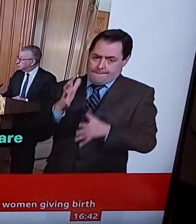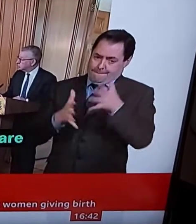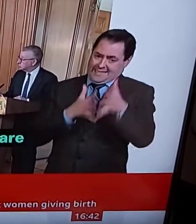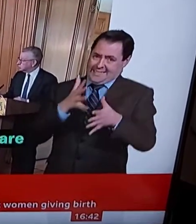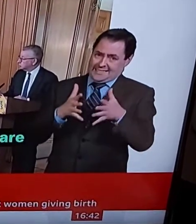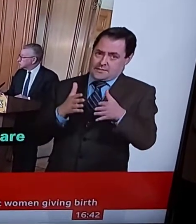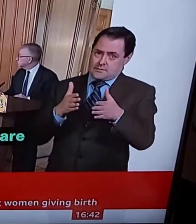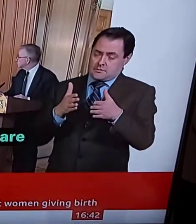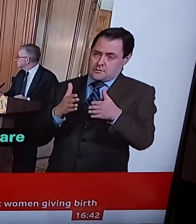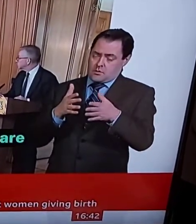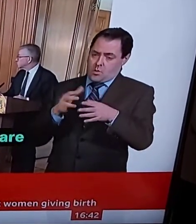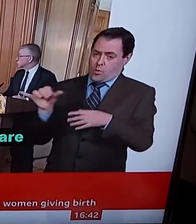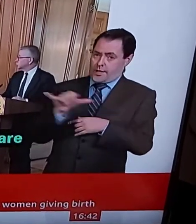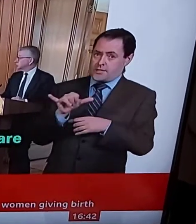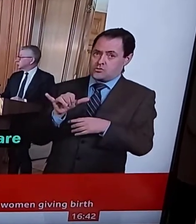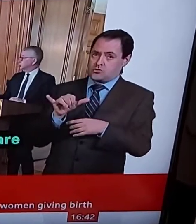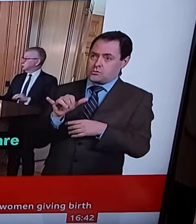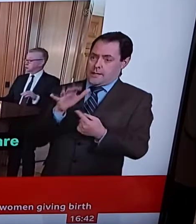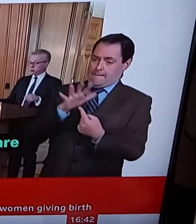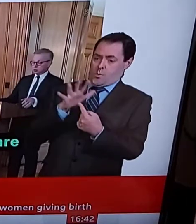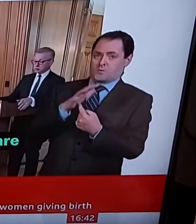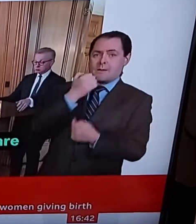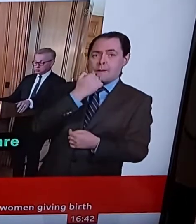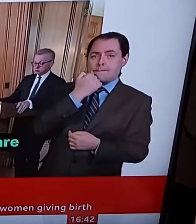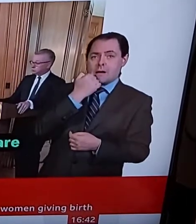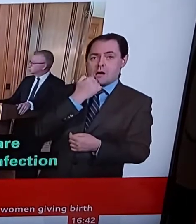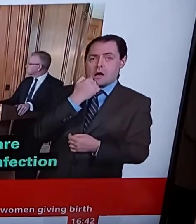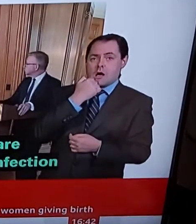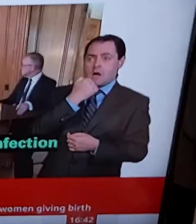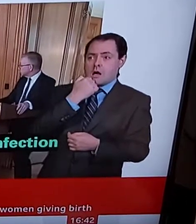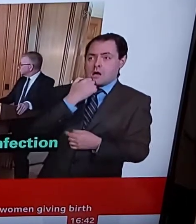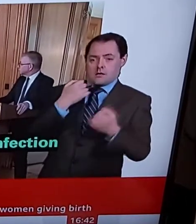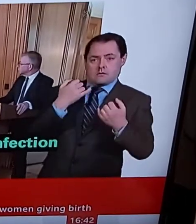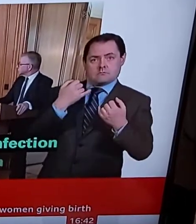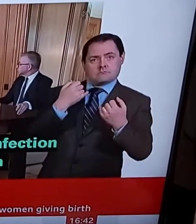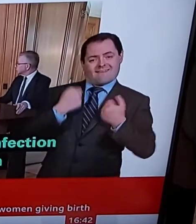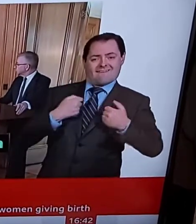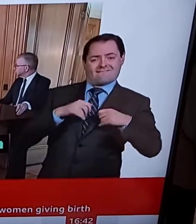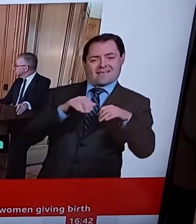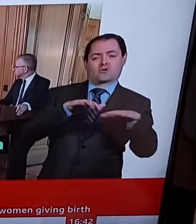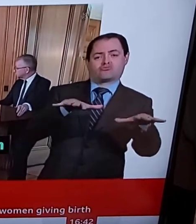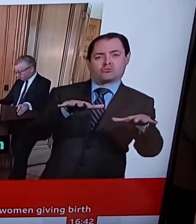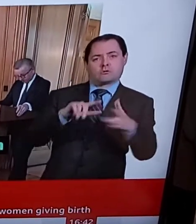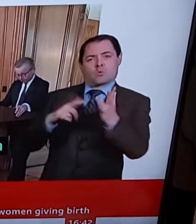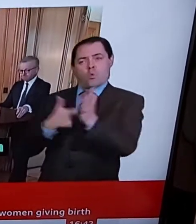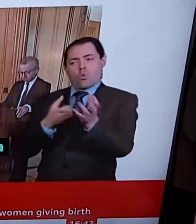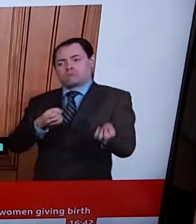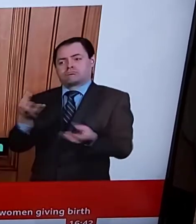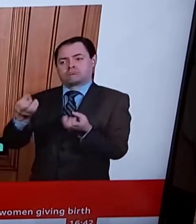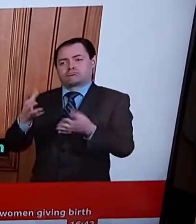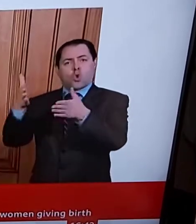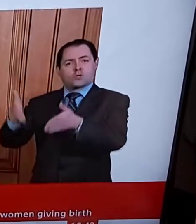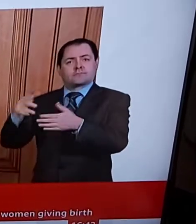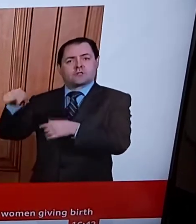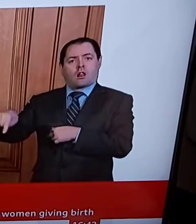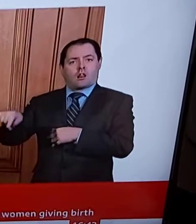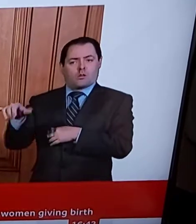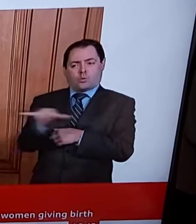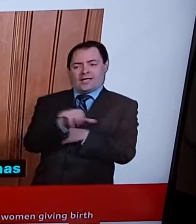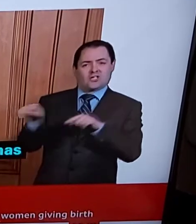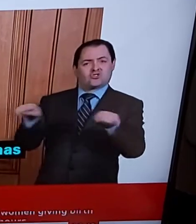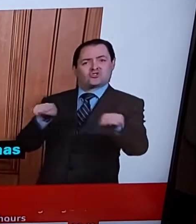hospital admissions in terms of your strategy going forward? Well, I think the strategy has been quite clear, and it continues to be the strategy. The strategy is to